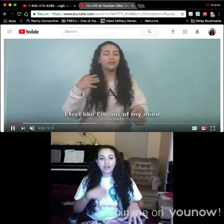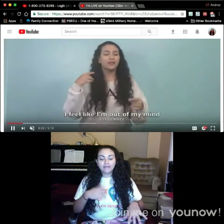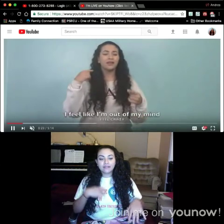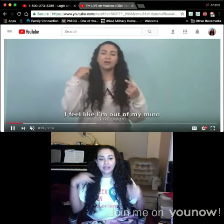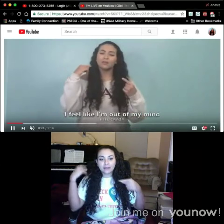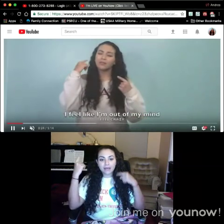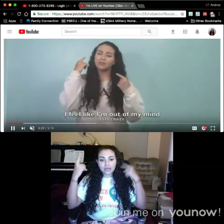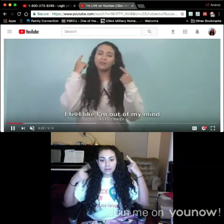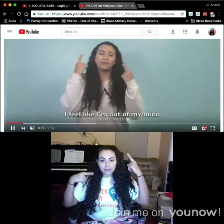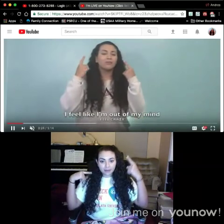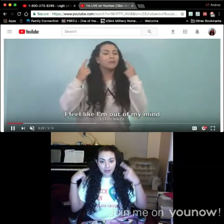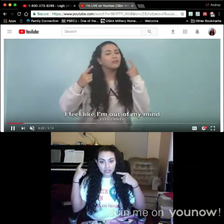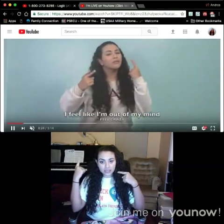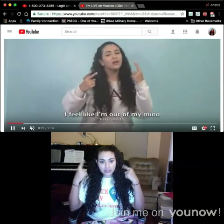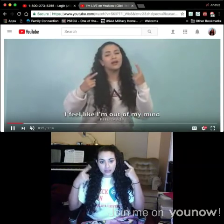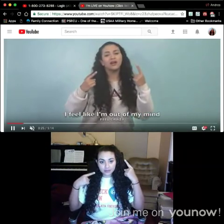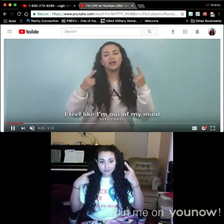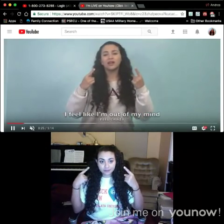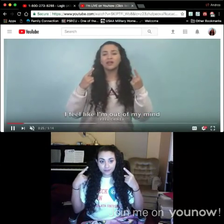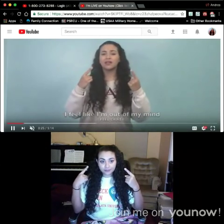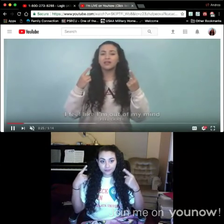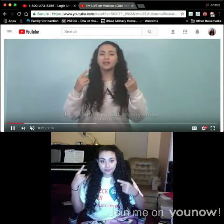I feel like I'm out of my mind.